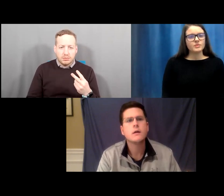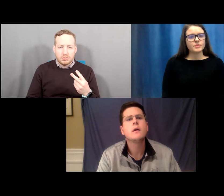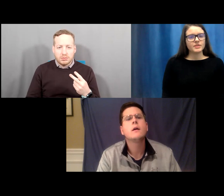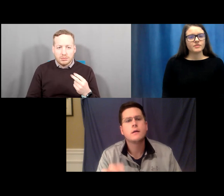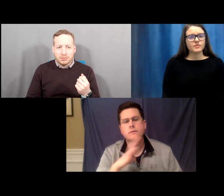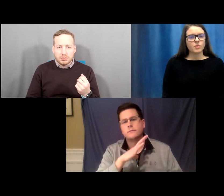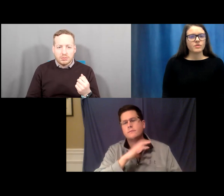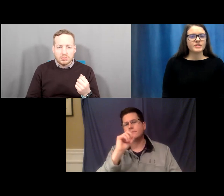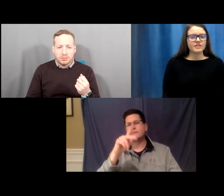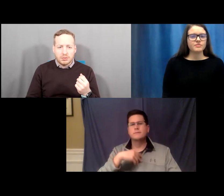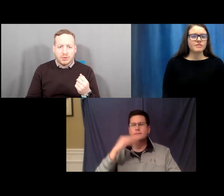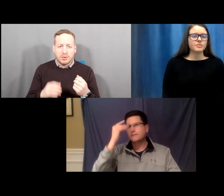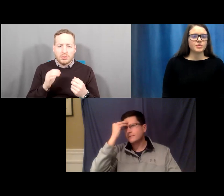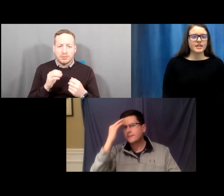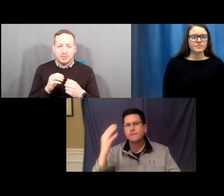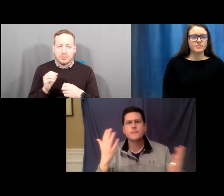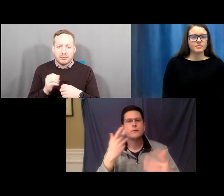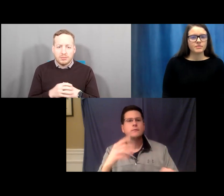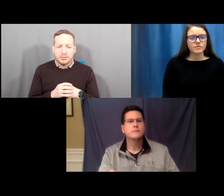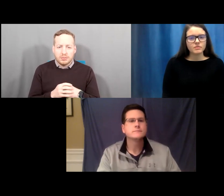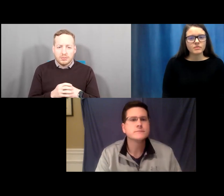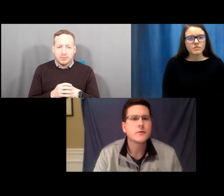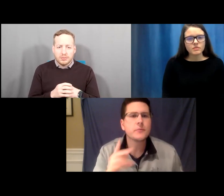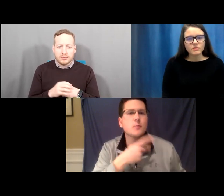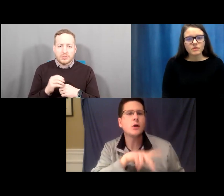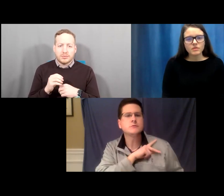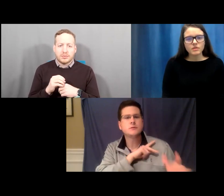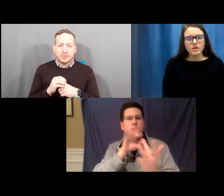One, it would be for deaf people who sign.